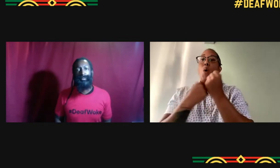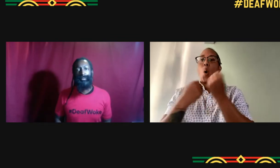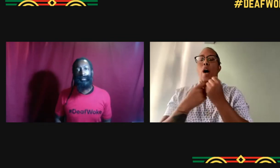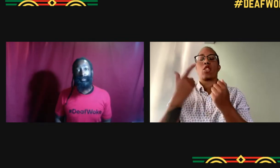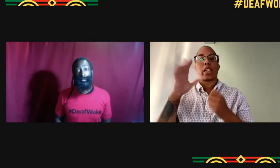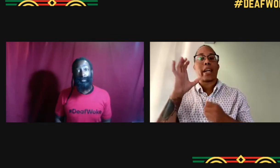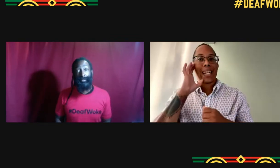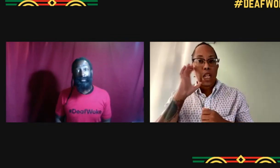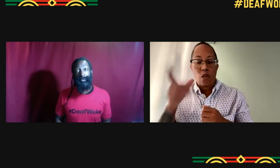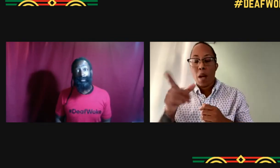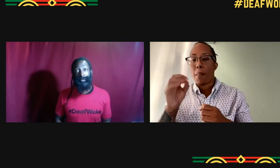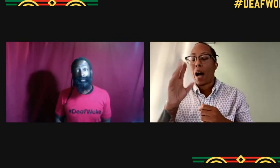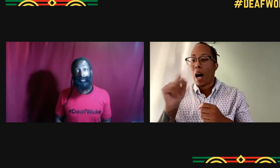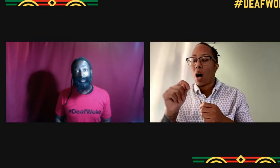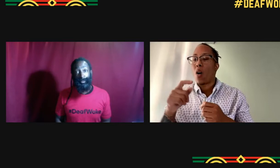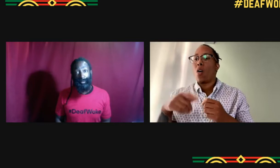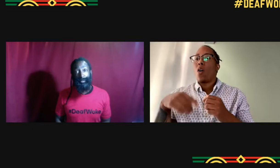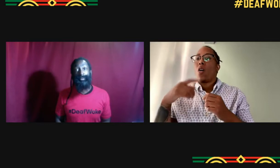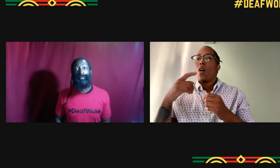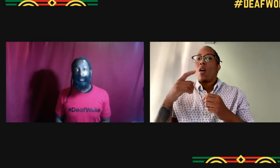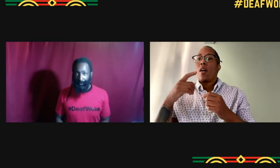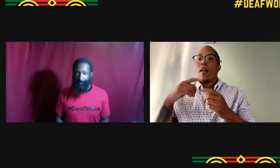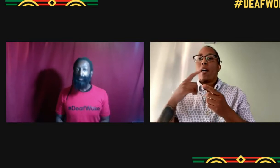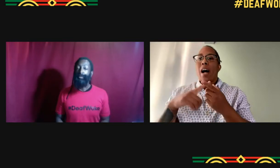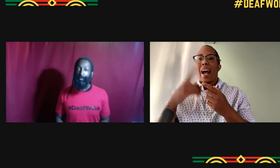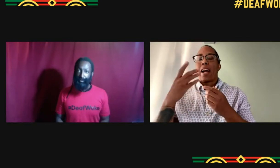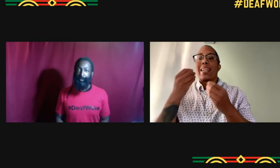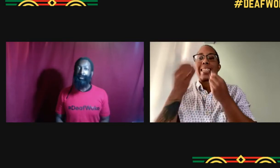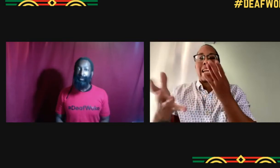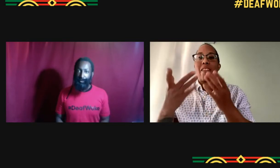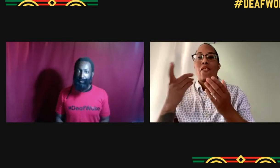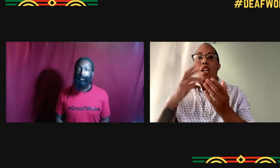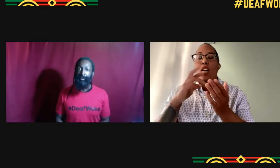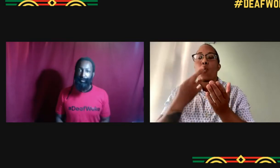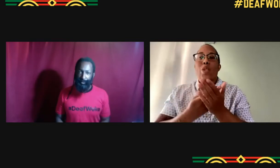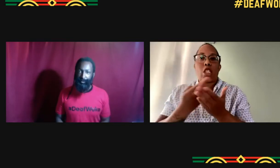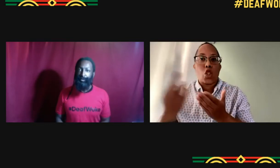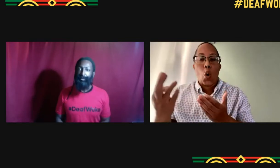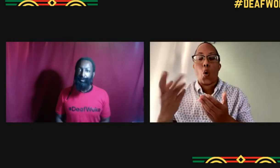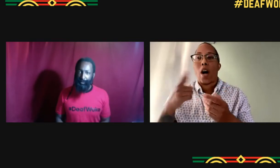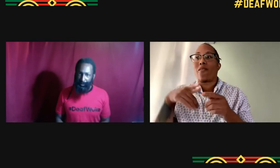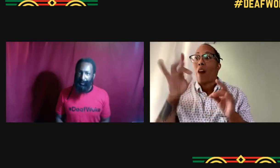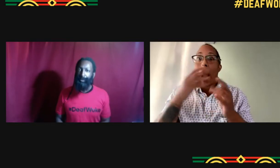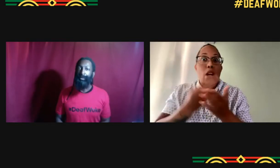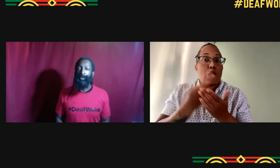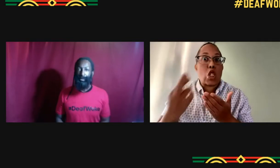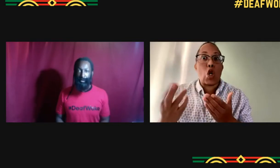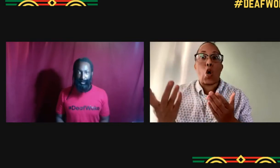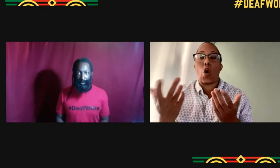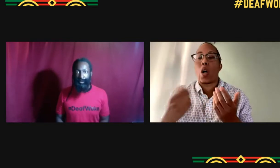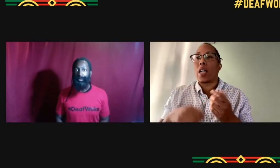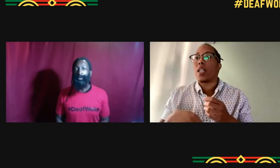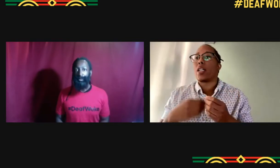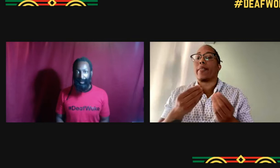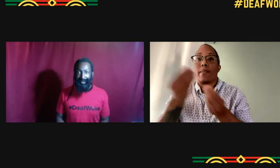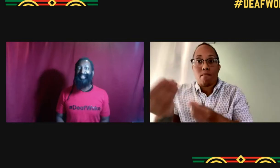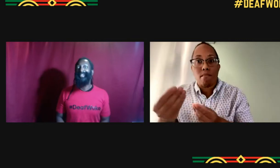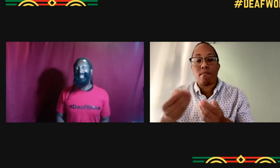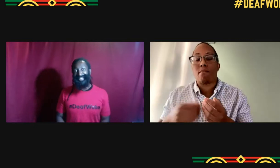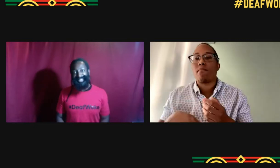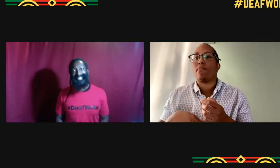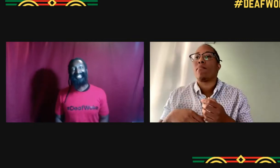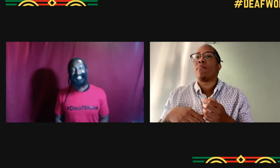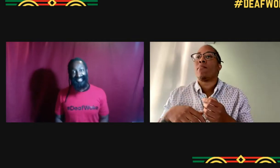surgery? You know, part of it is support is hearing them out, finding and